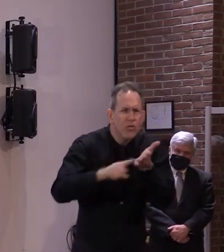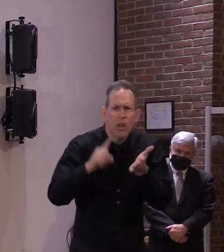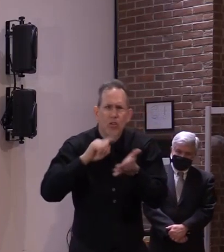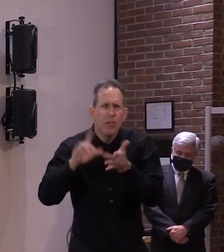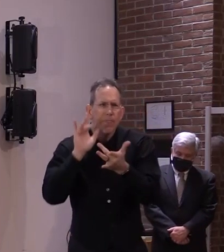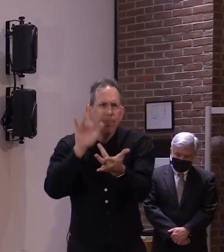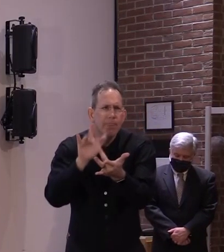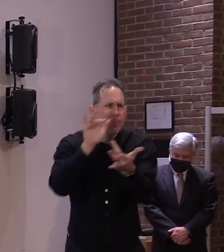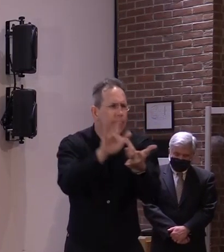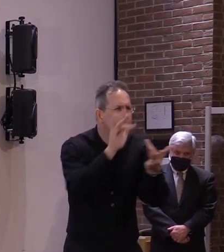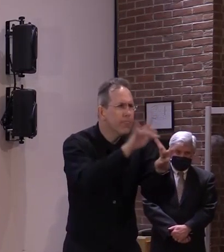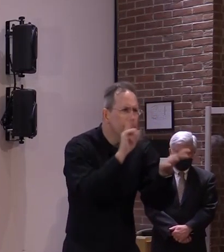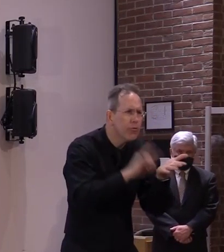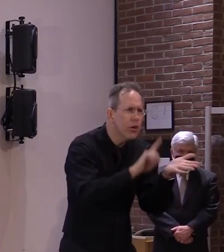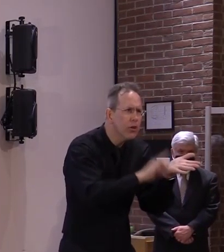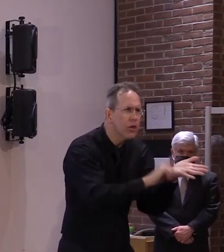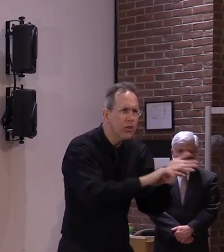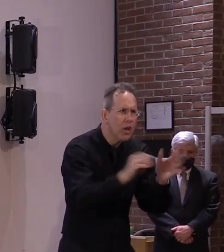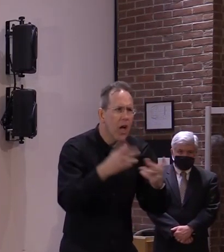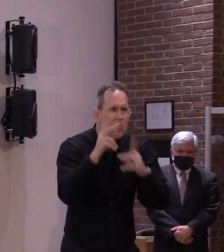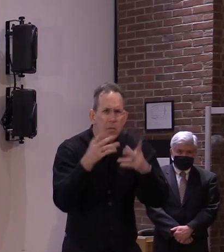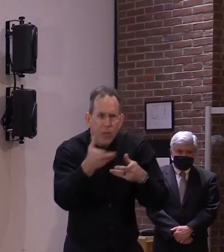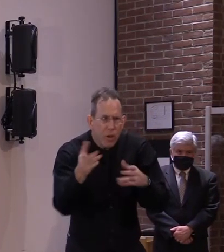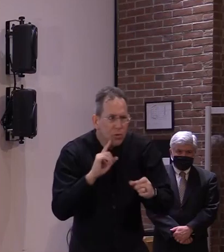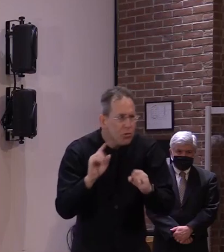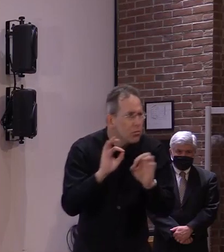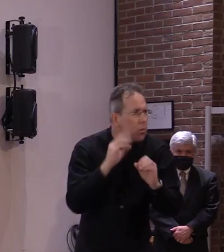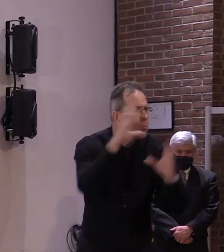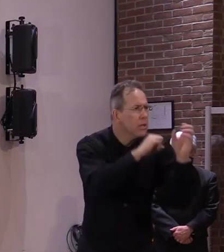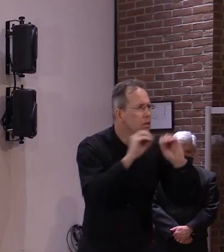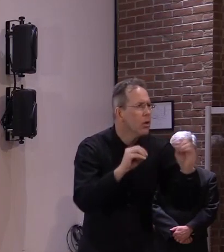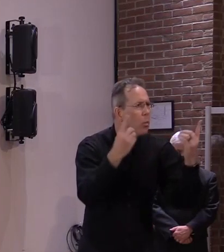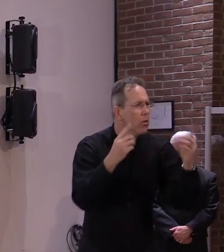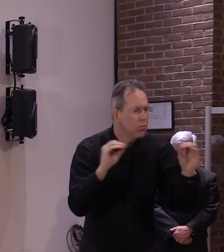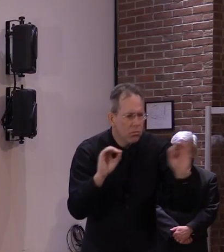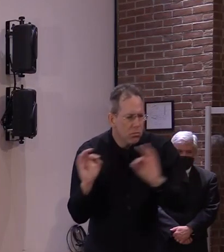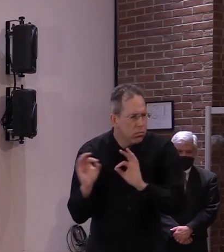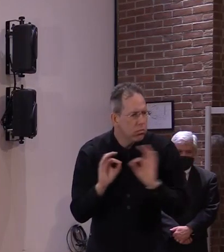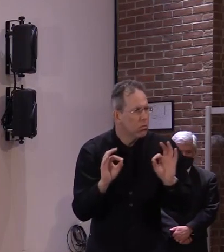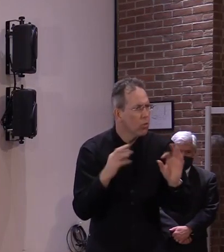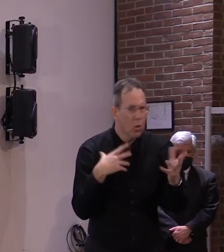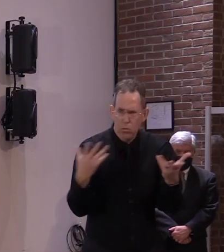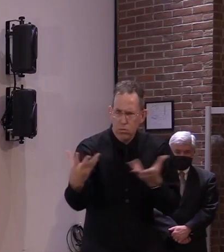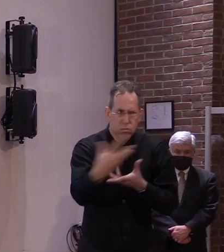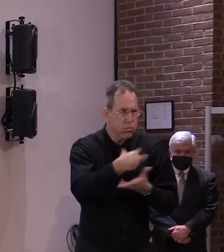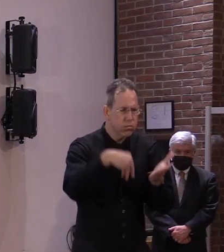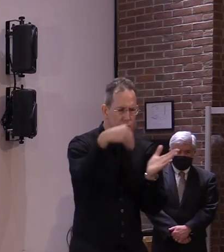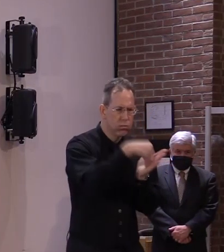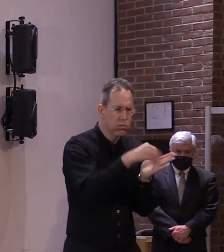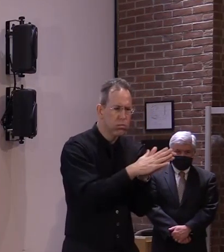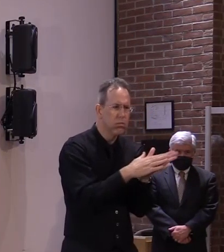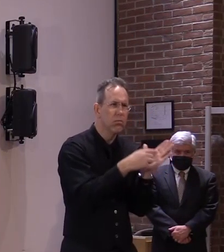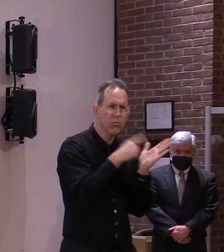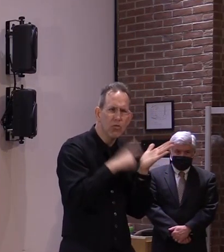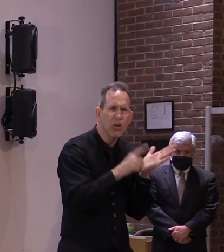and with the knowledge that they can help support facilities when staffing becomes an issue as well.